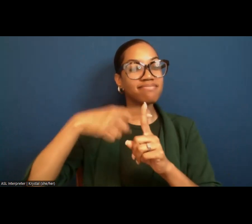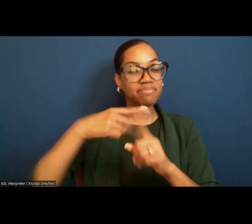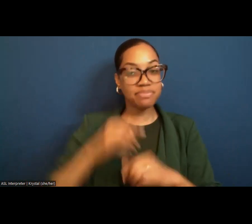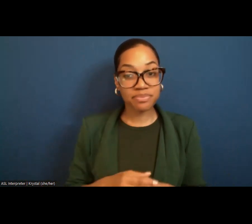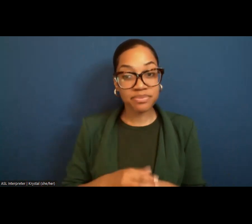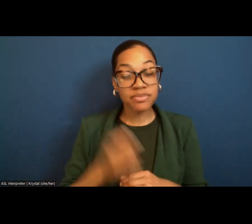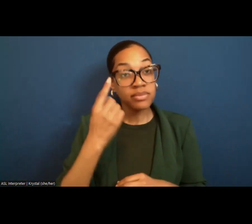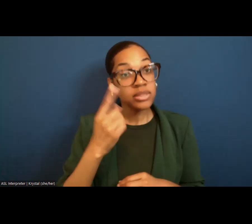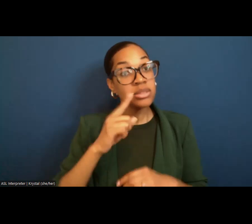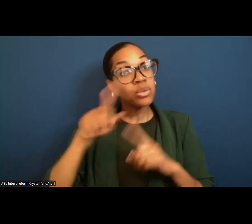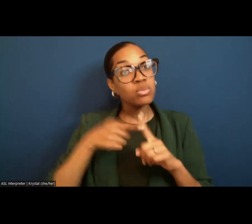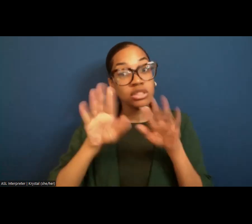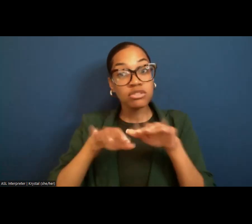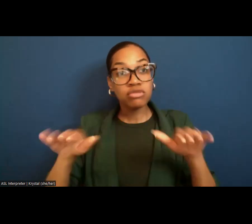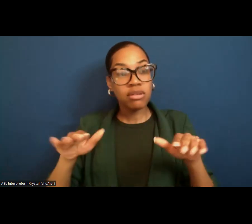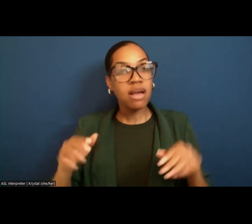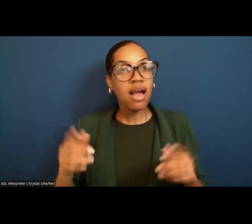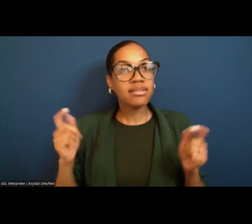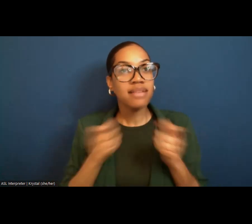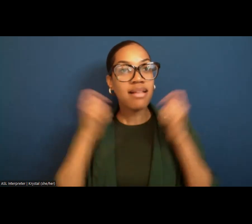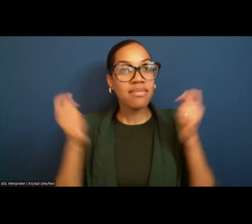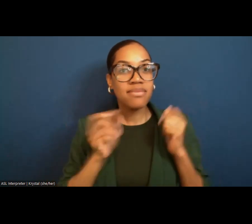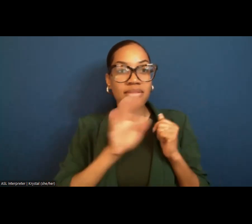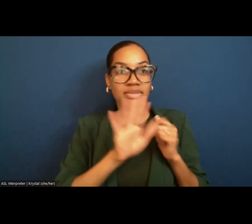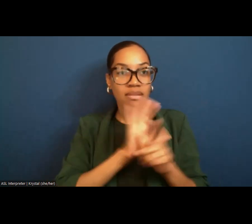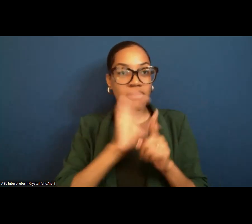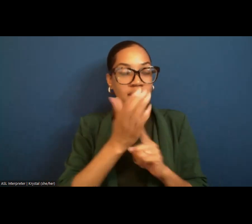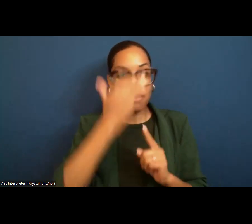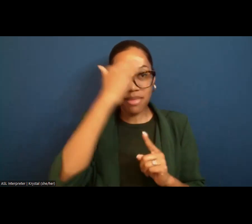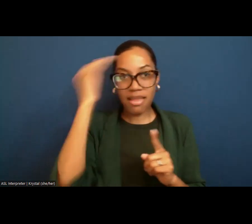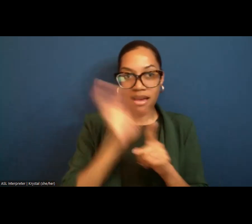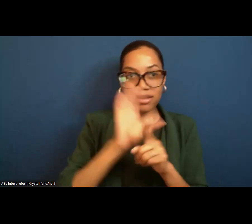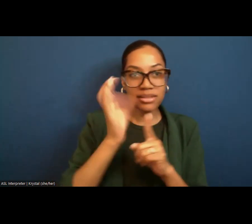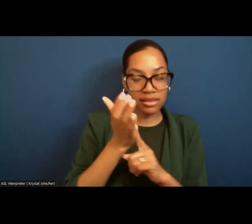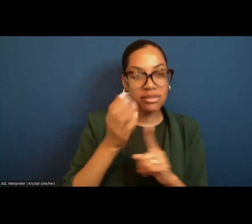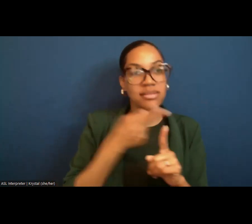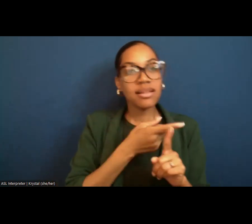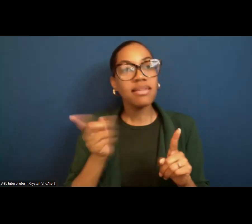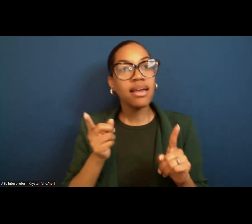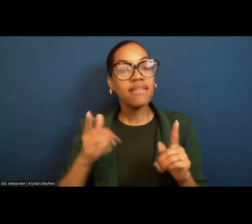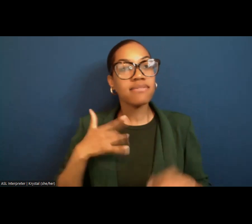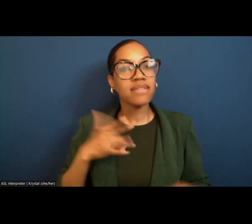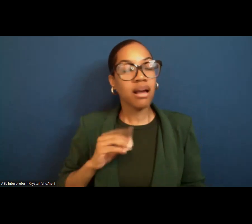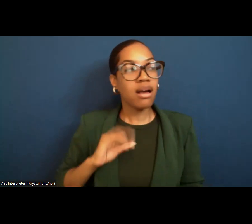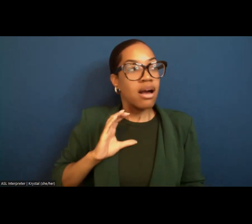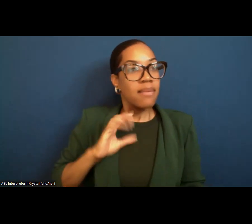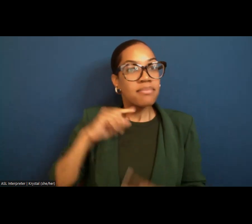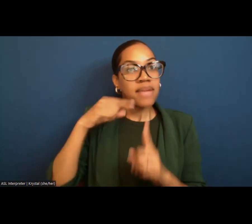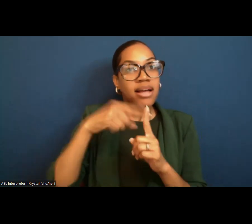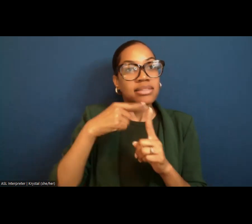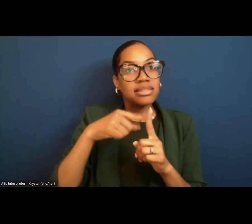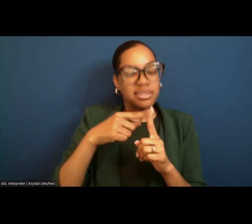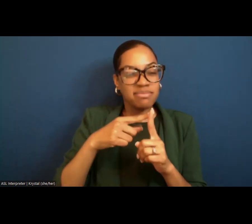can have positive effects on their mental health, and that's been shown that to be a buffer against the